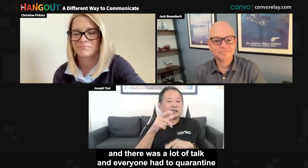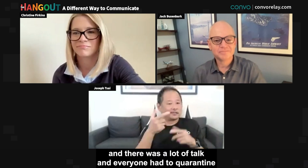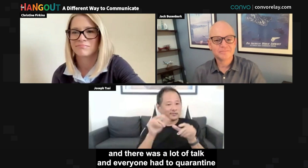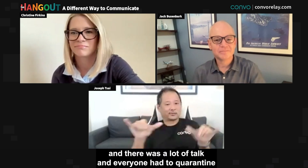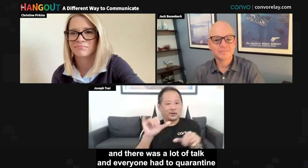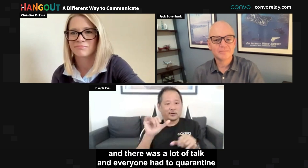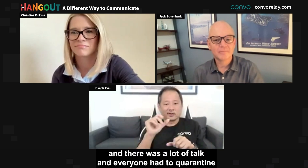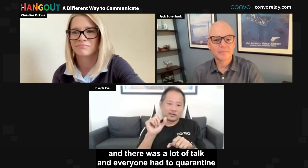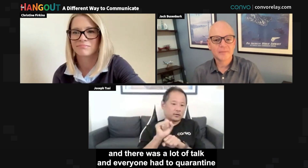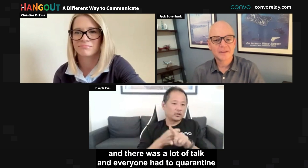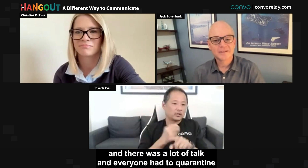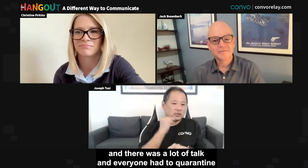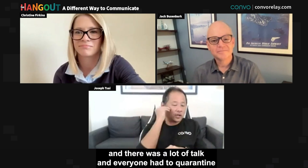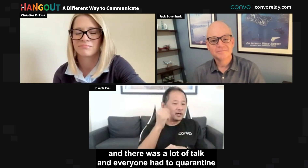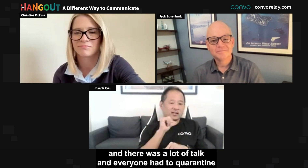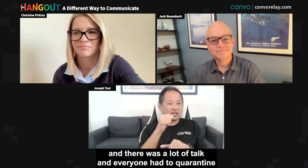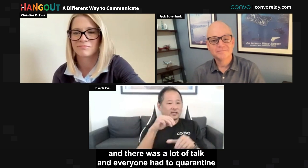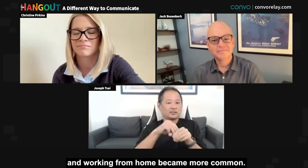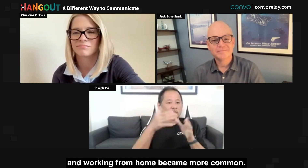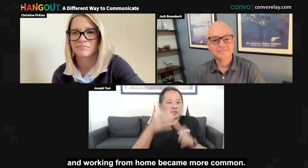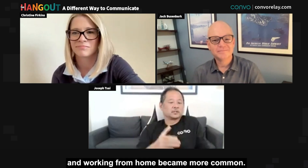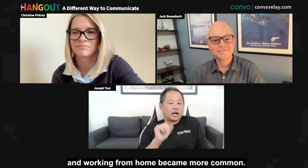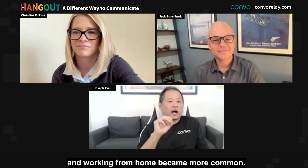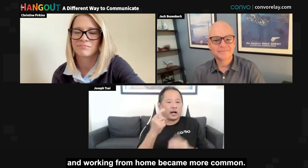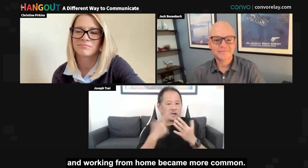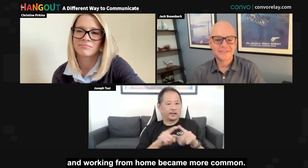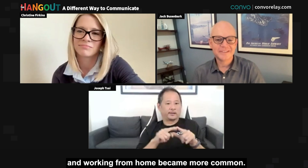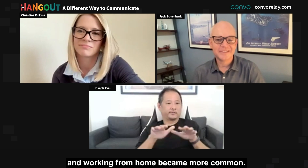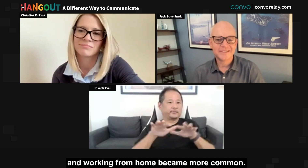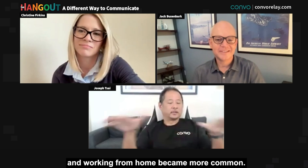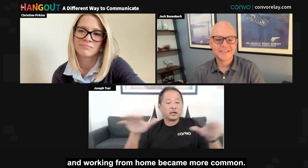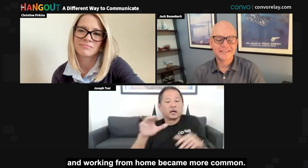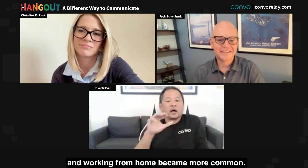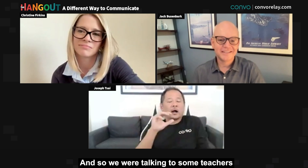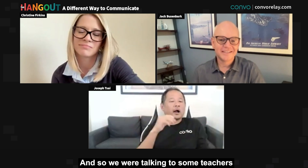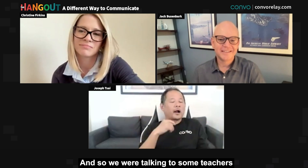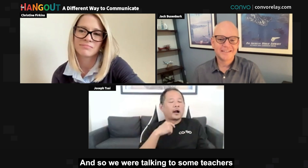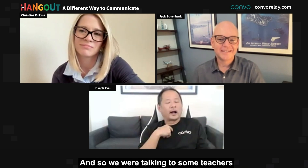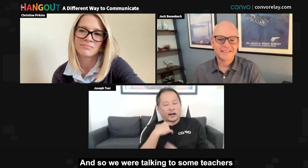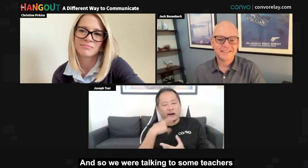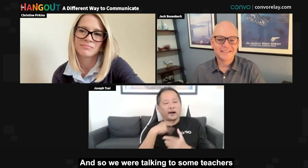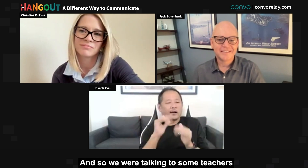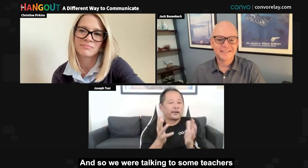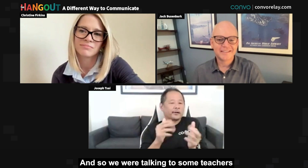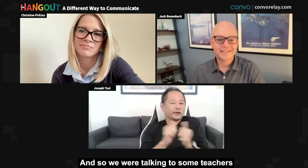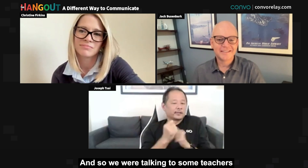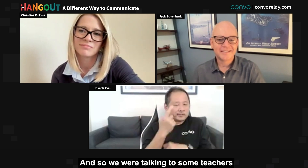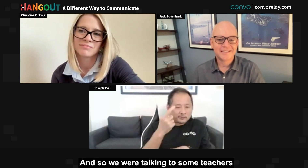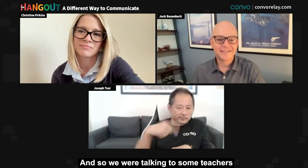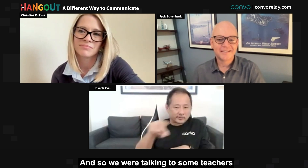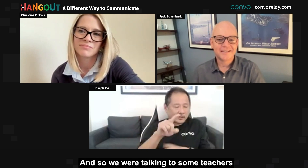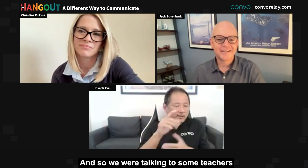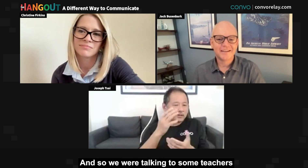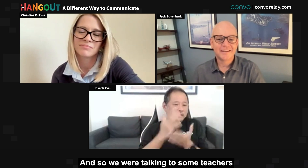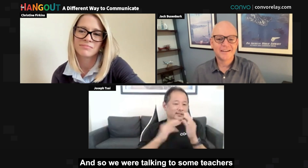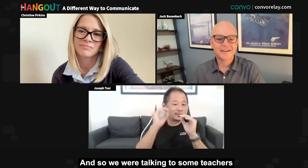talk, and everyone had the quarantine, and working from home became more common, and so we were